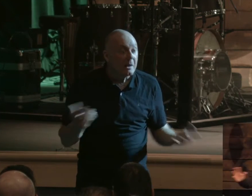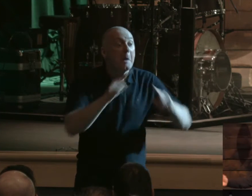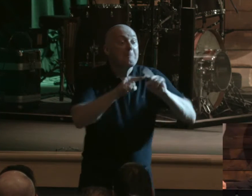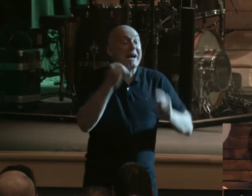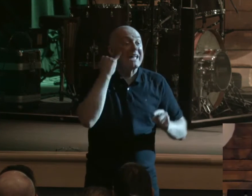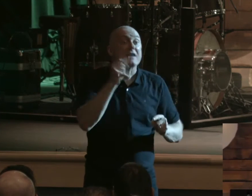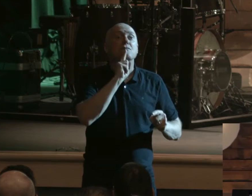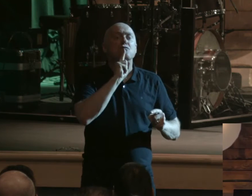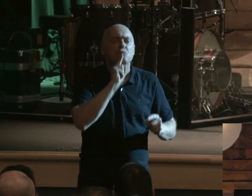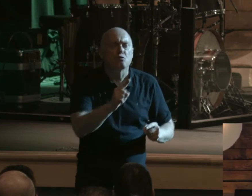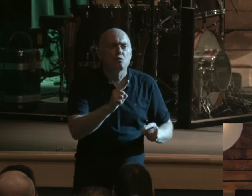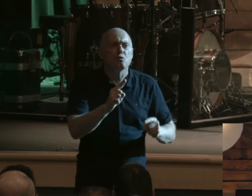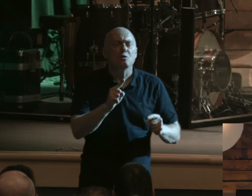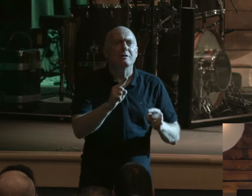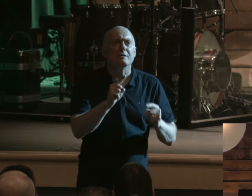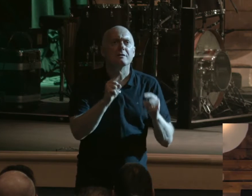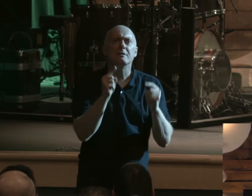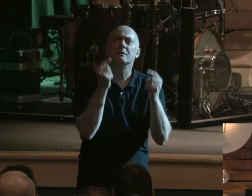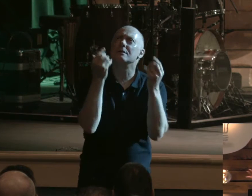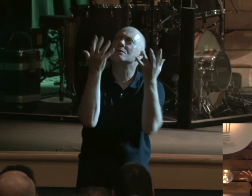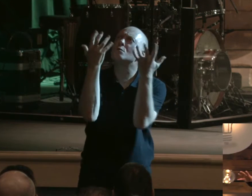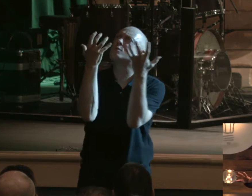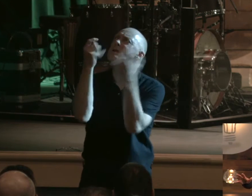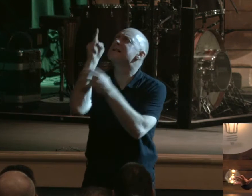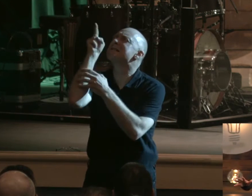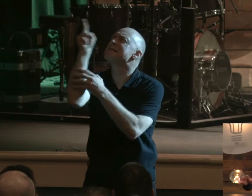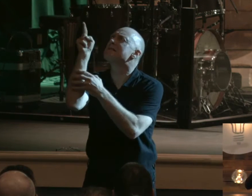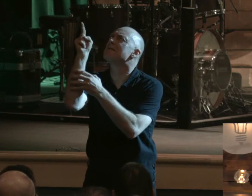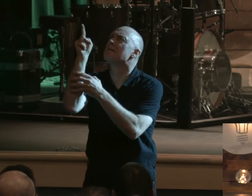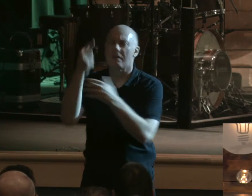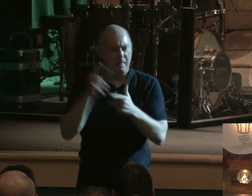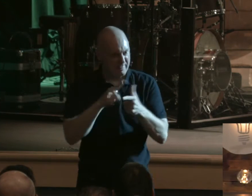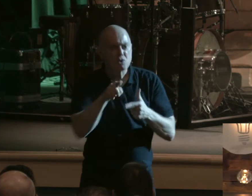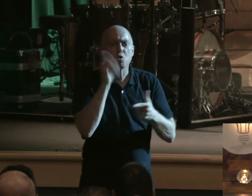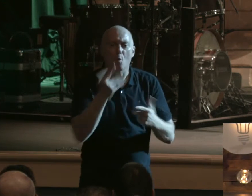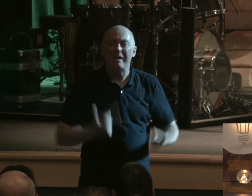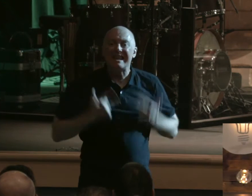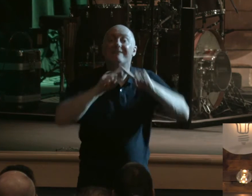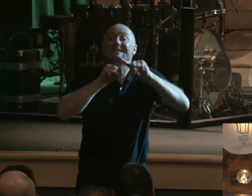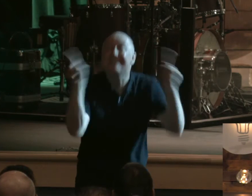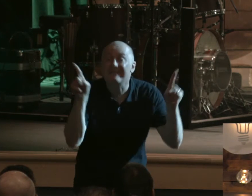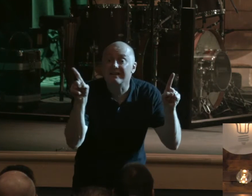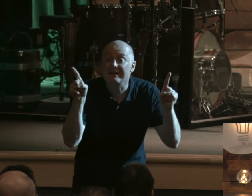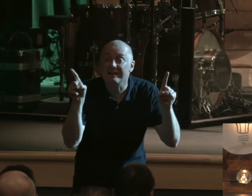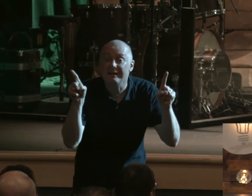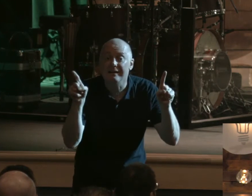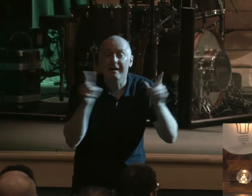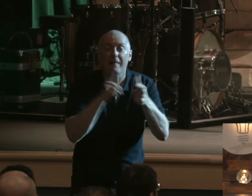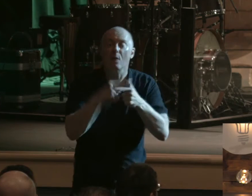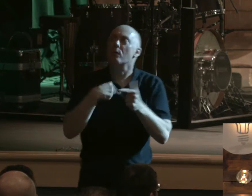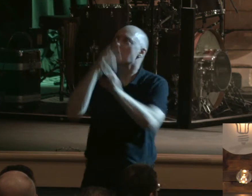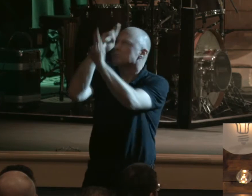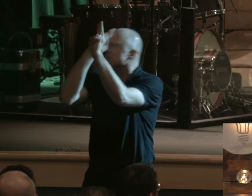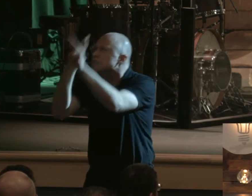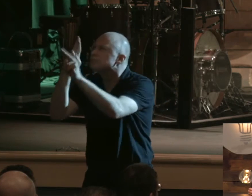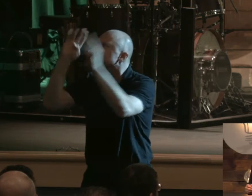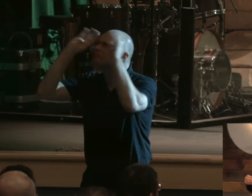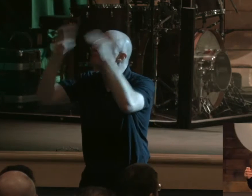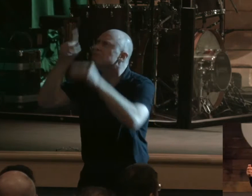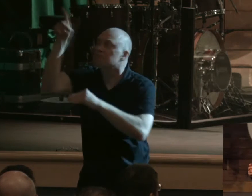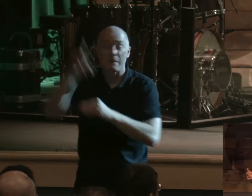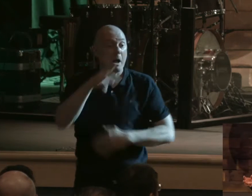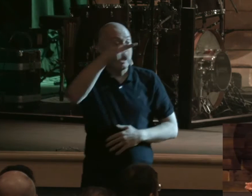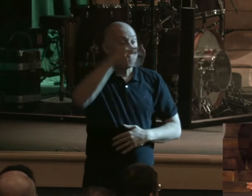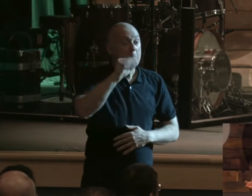But if we truly see, then we will live differently. And we will live in the reality of the fear of the Lord. And when Paul says